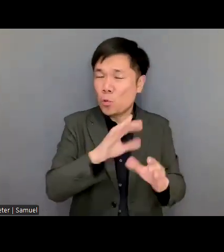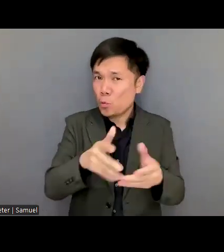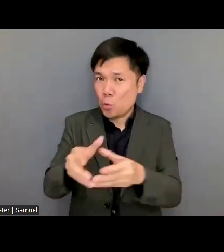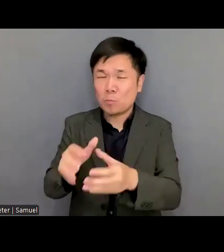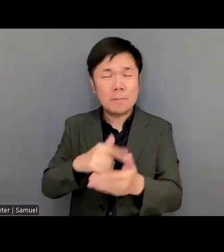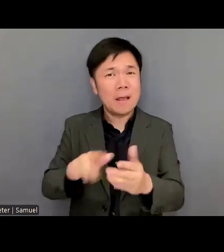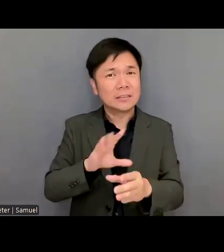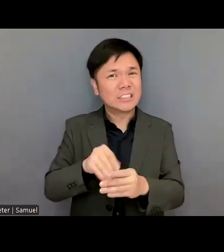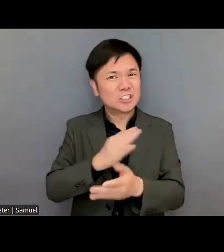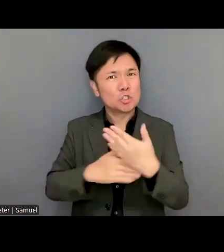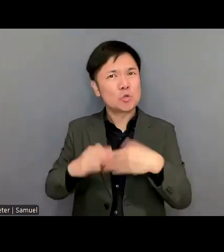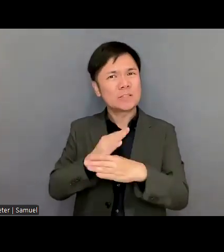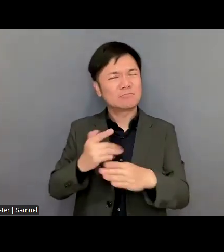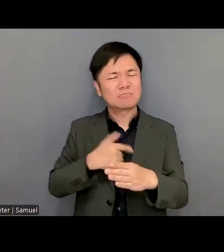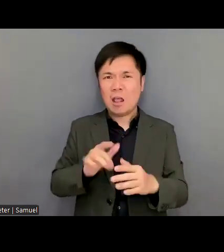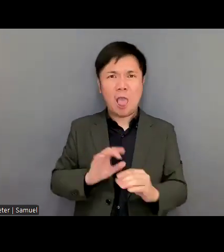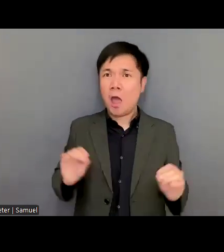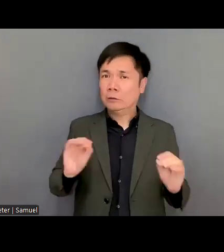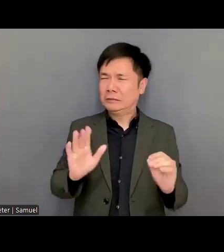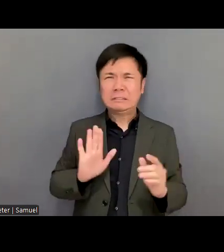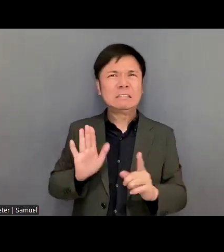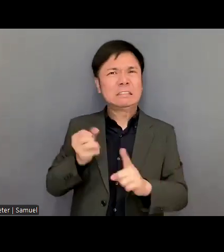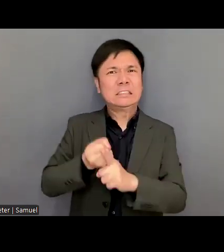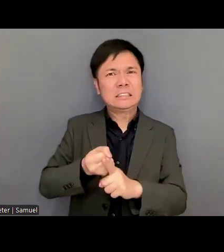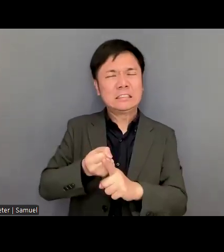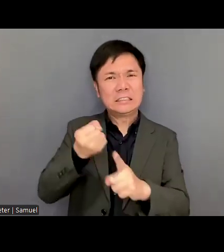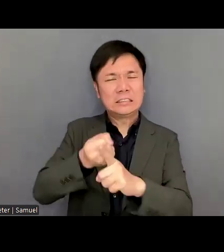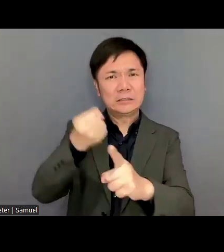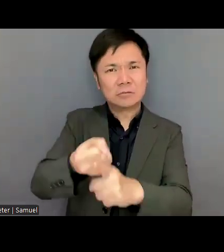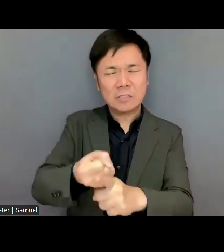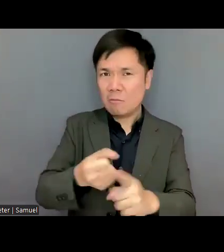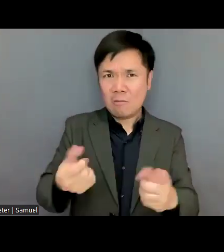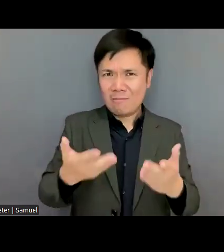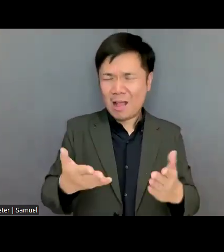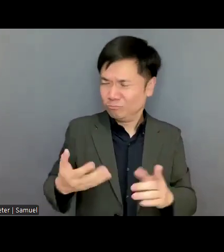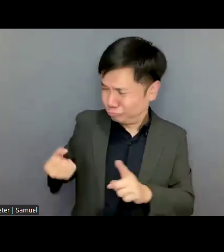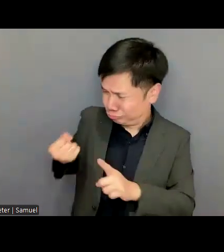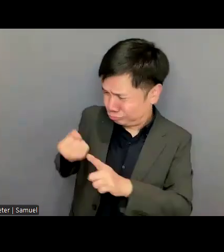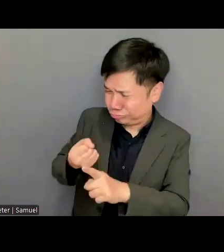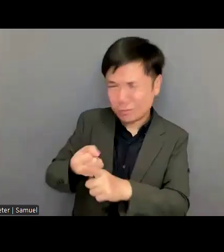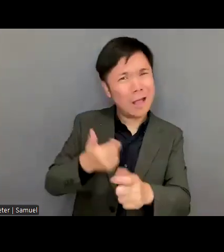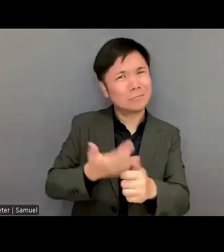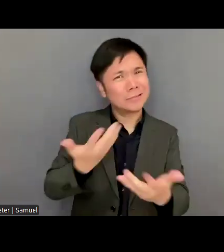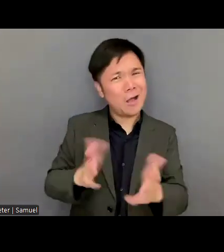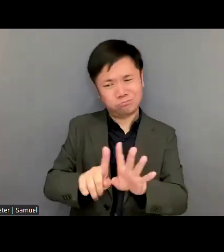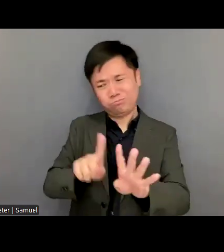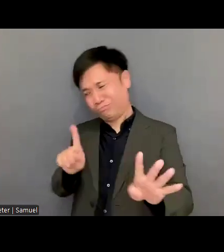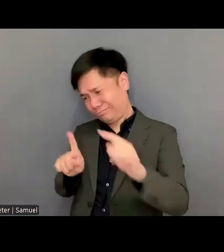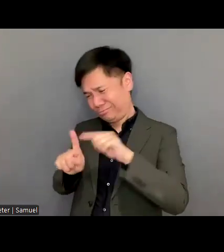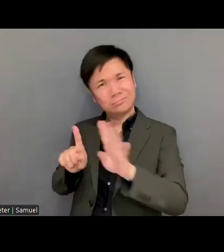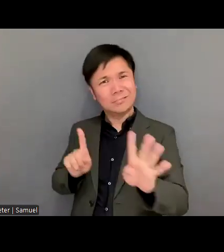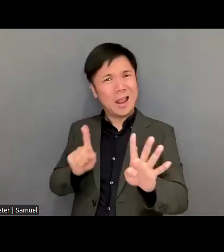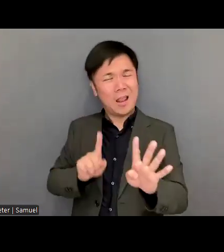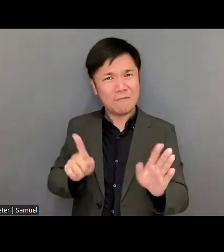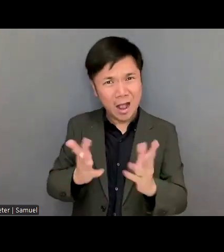disabilities who are not able to amplify their voices, whose agenda are still been left behind. So I think it's not only